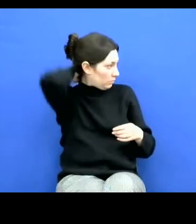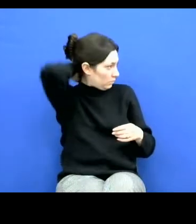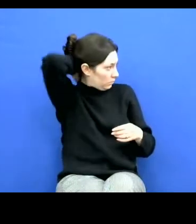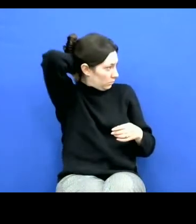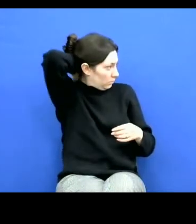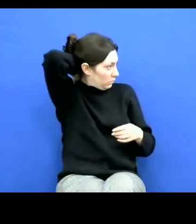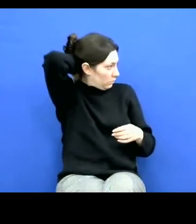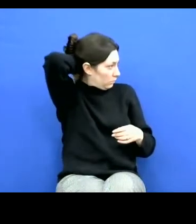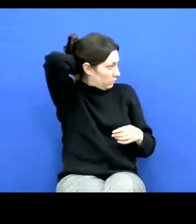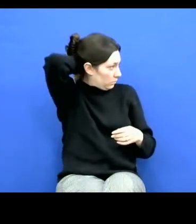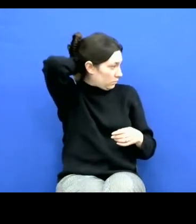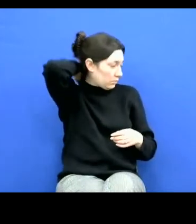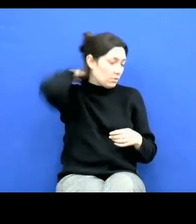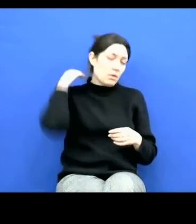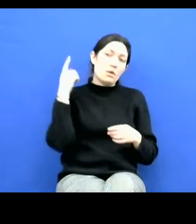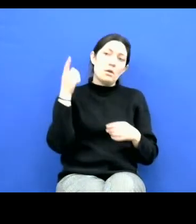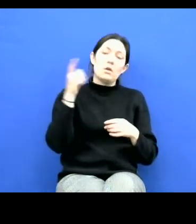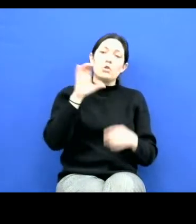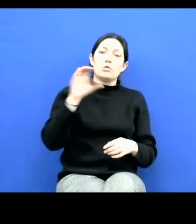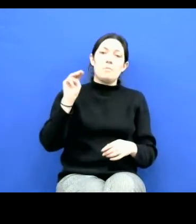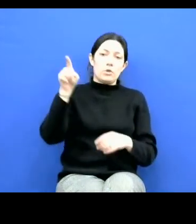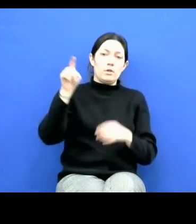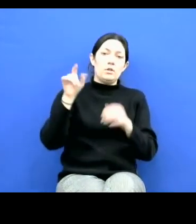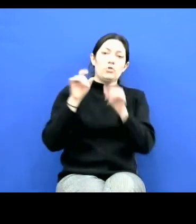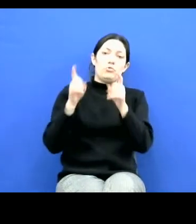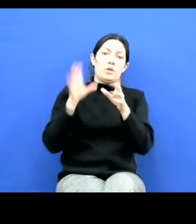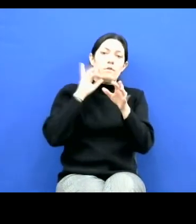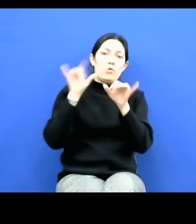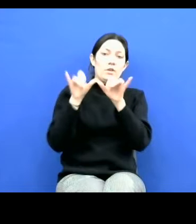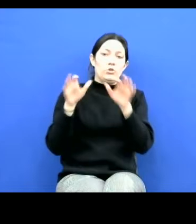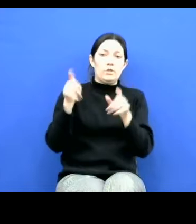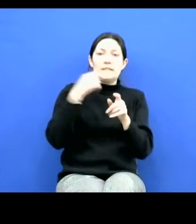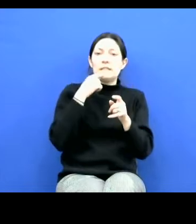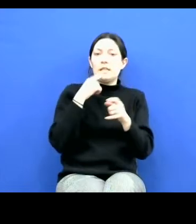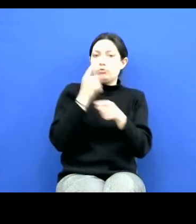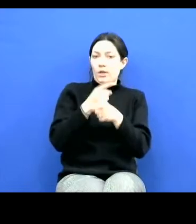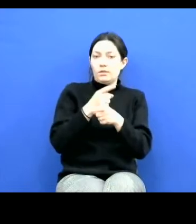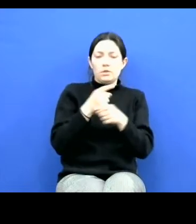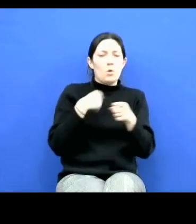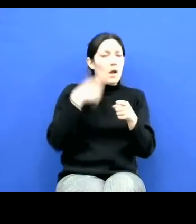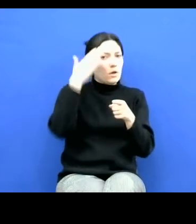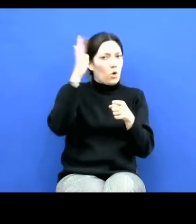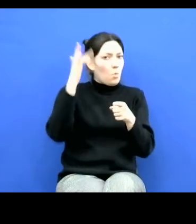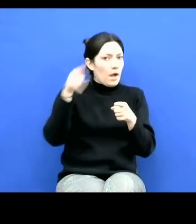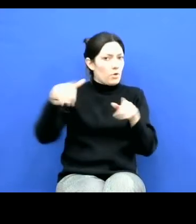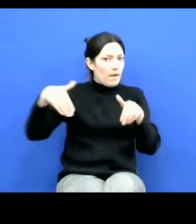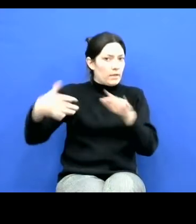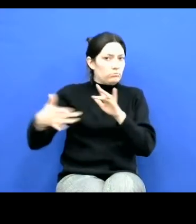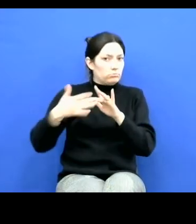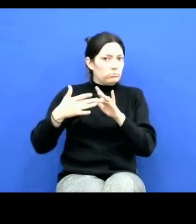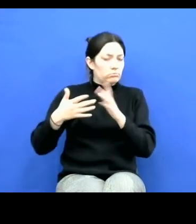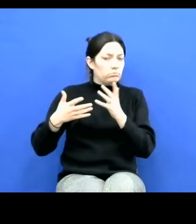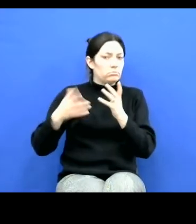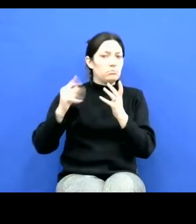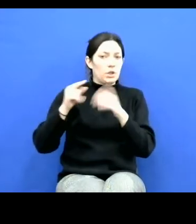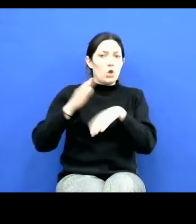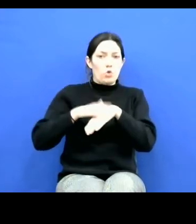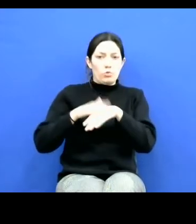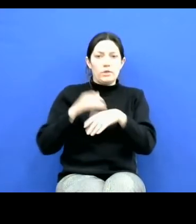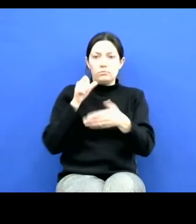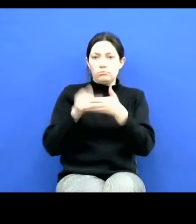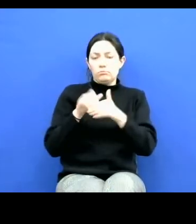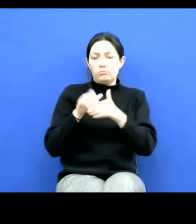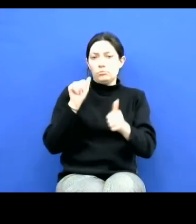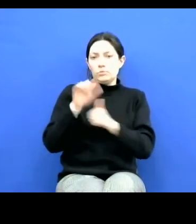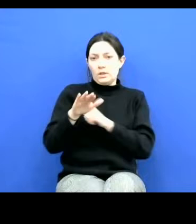Christopher Martin, the Director of Engineering and Planning, said that is correct. So I don't know why you wouldn't have received it, but notice was sent to your property